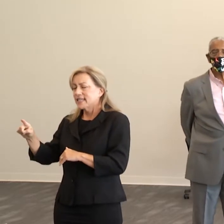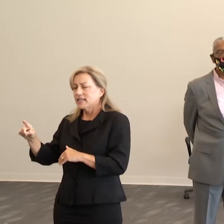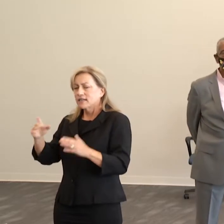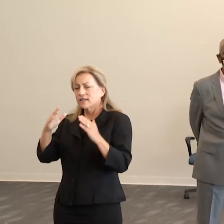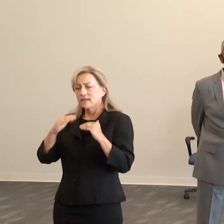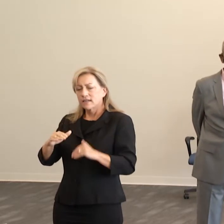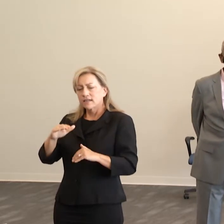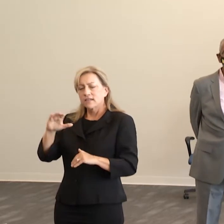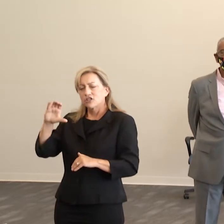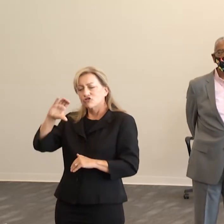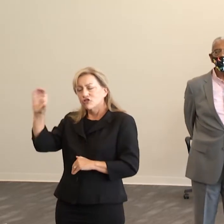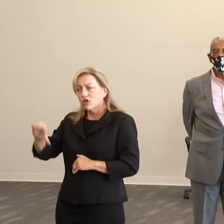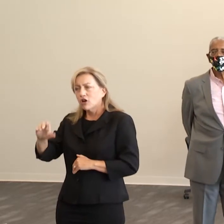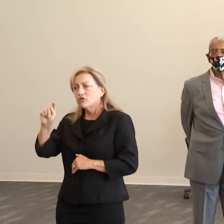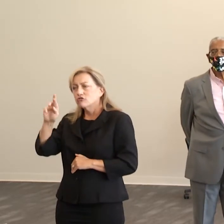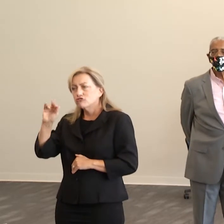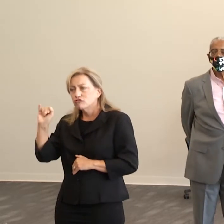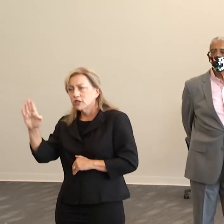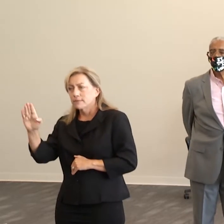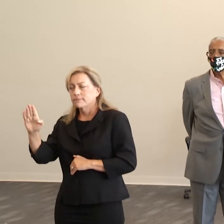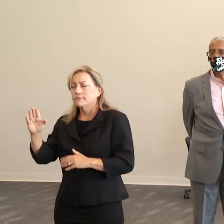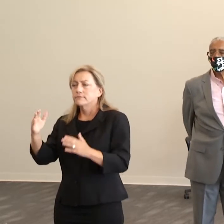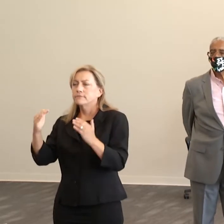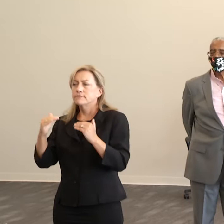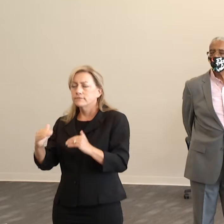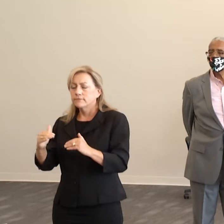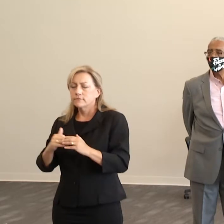Lisa Shanker, Chicago Tribune.